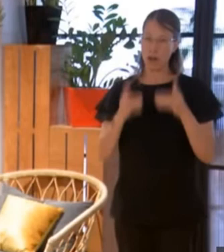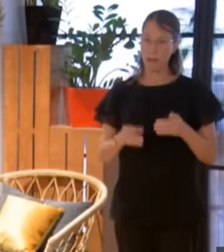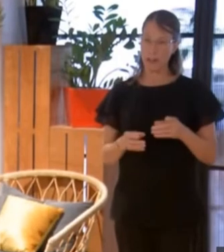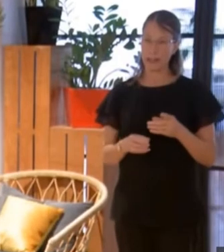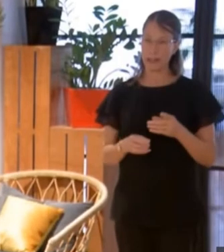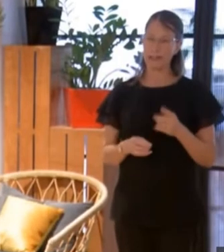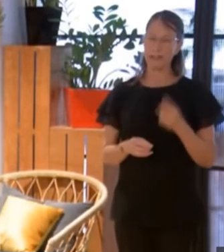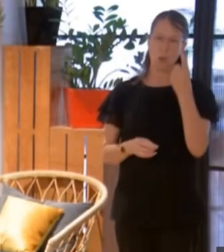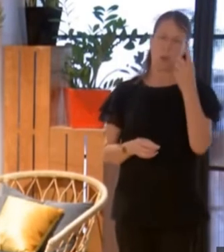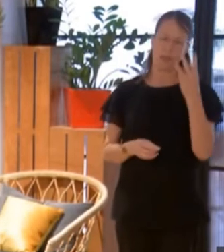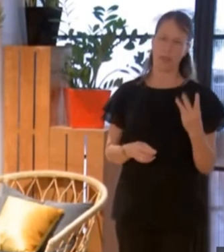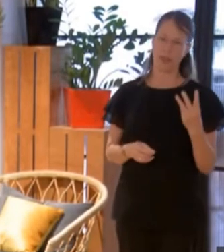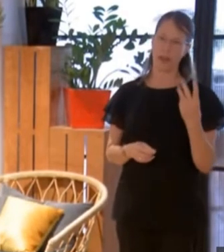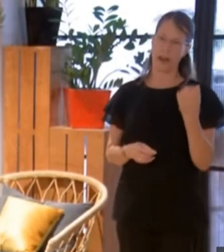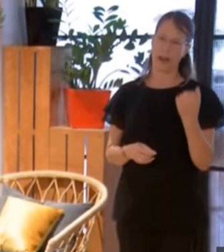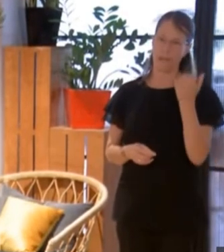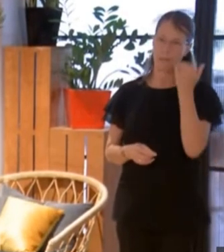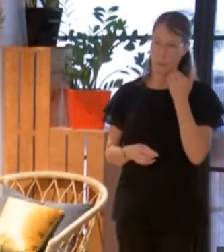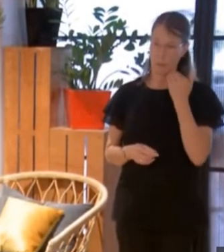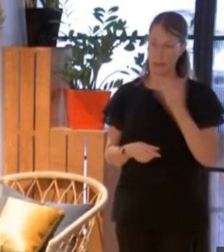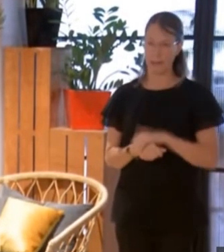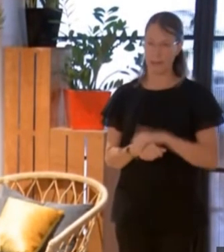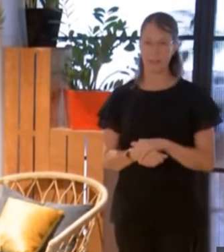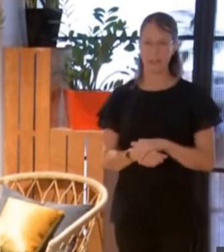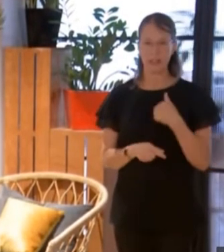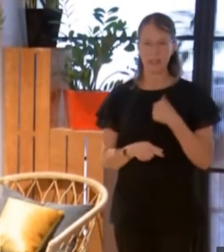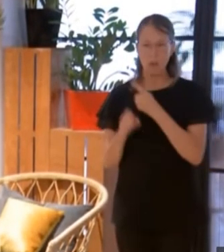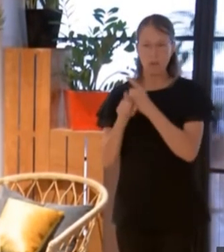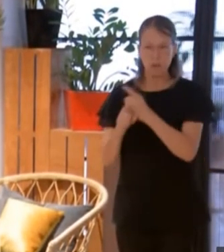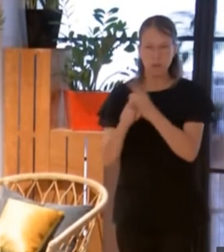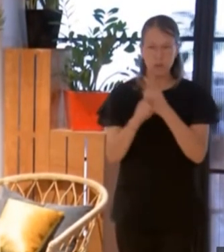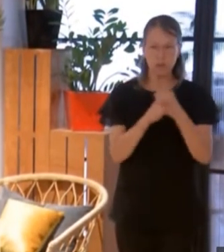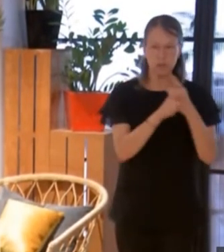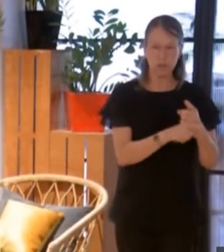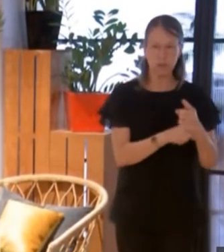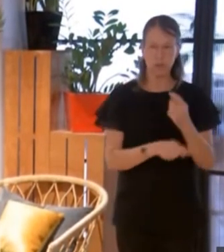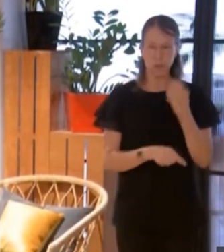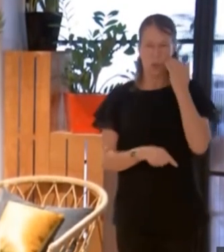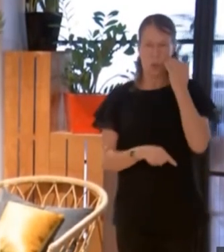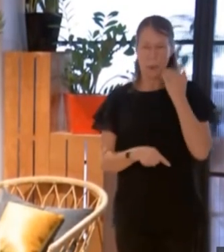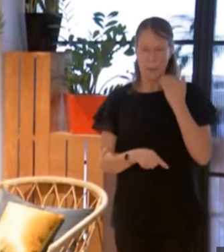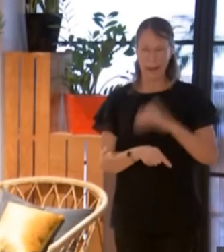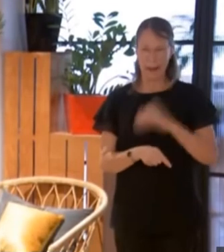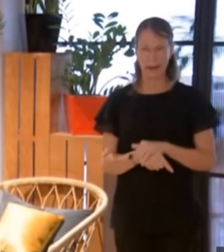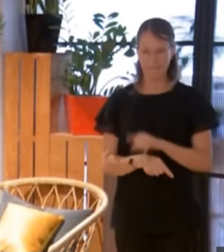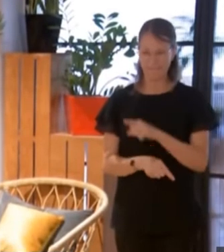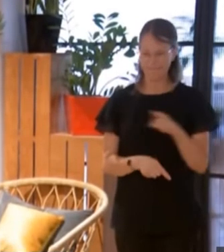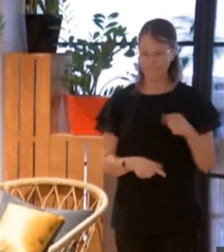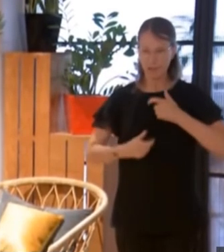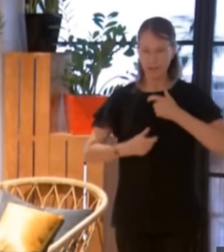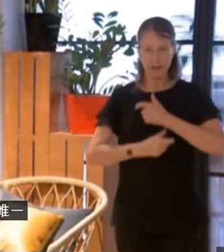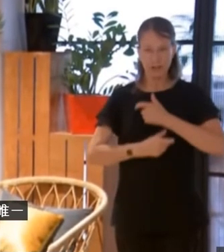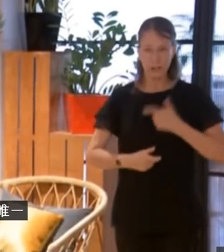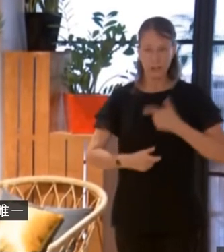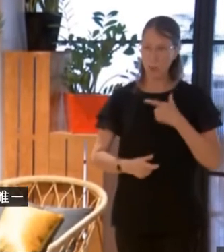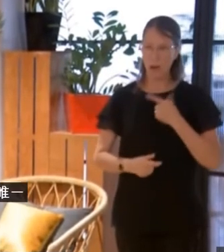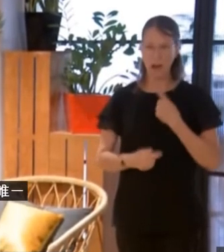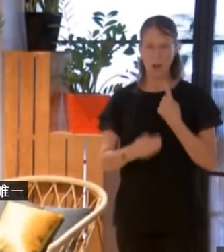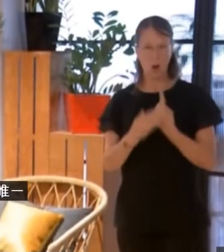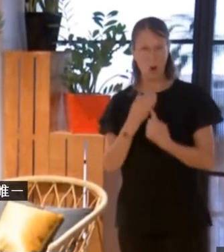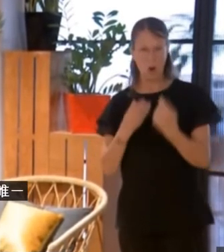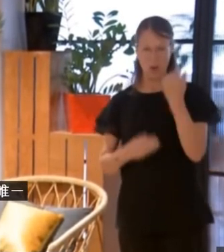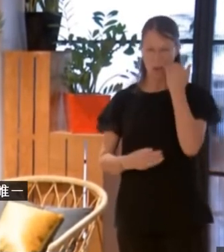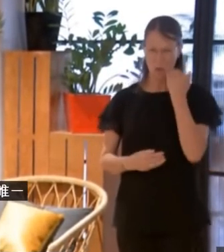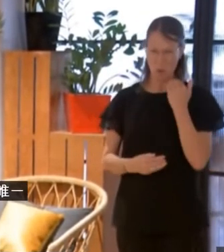listed companies. Now, the women I speak to, the women of my generation, They're frustrated that they're the only female